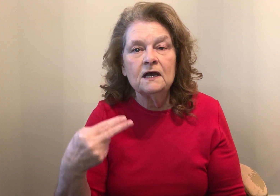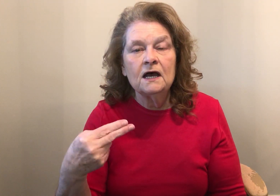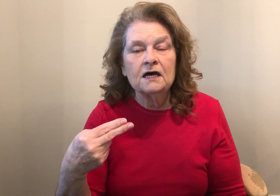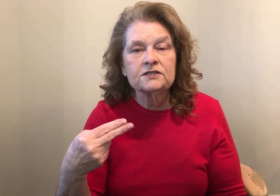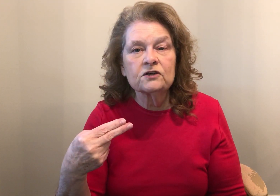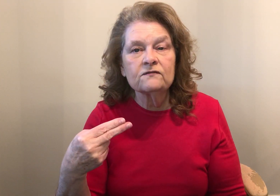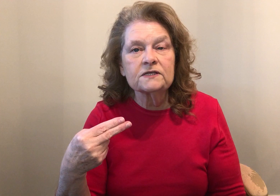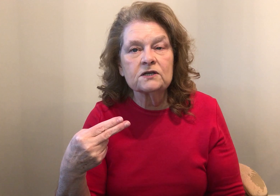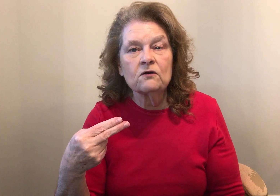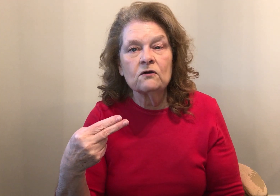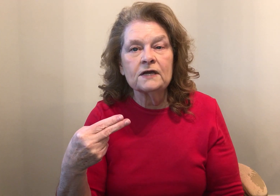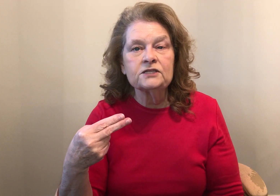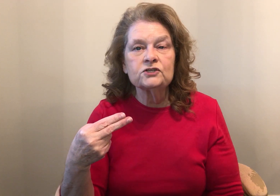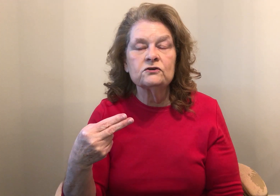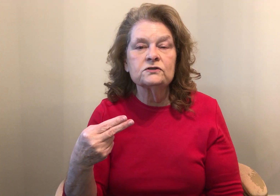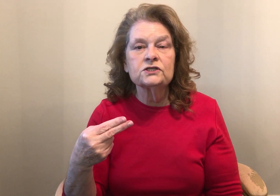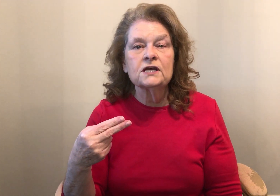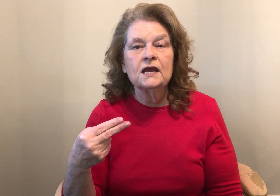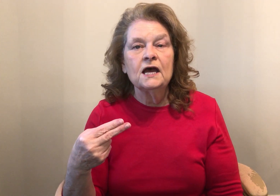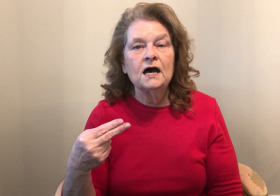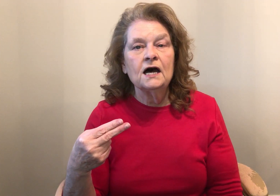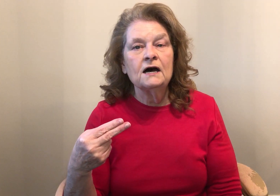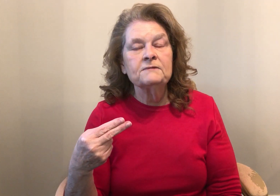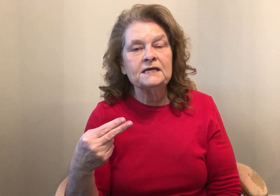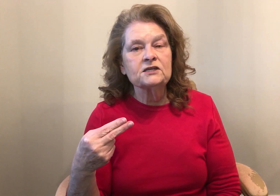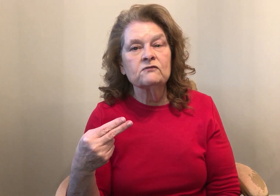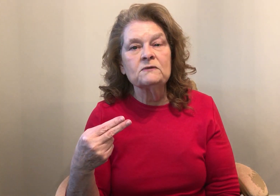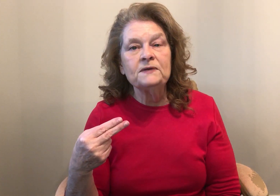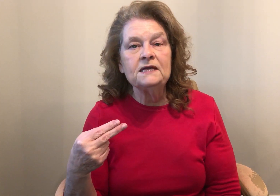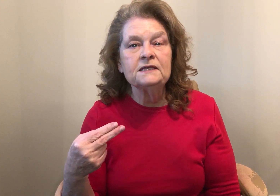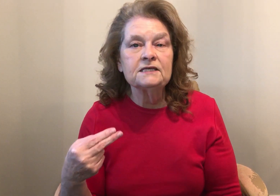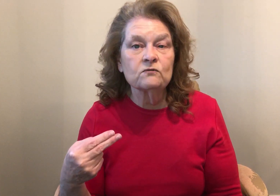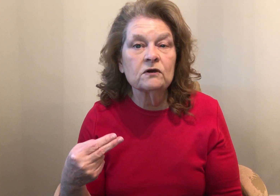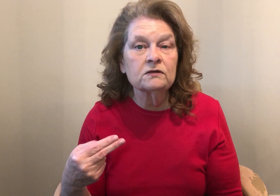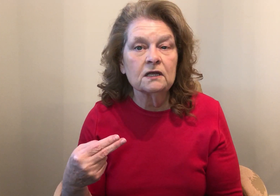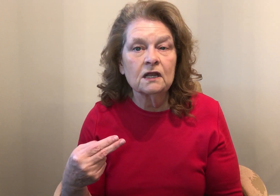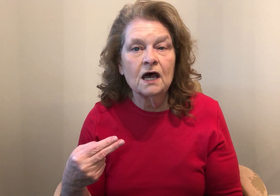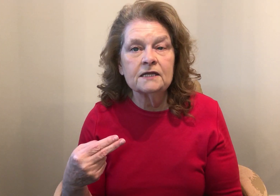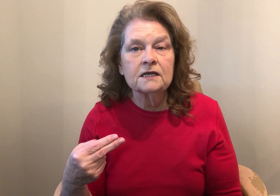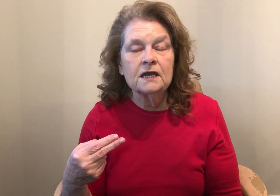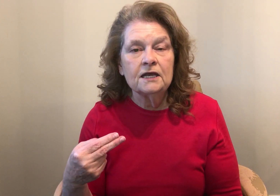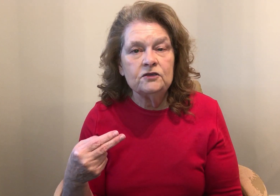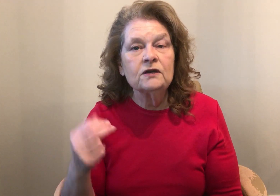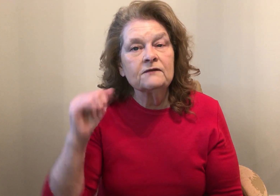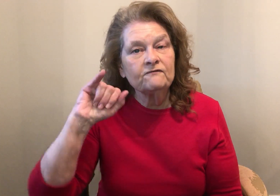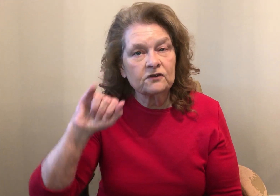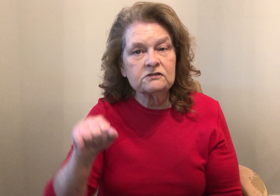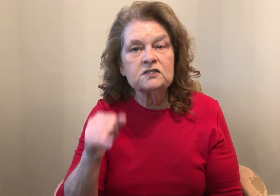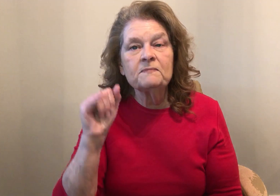a service or in church that he's going to repeat this word a lot. You could at first spell